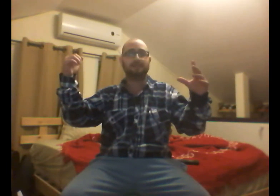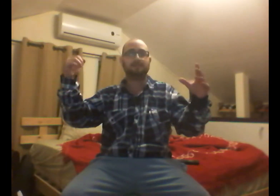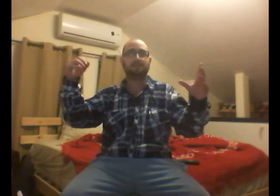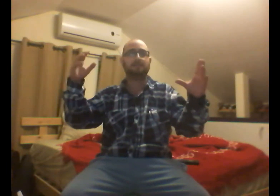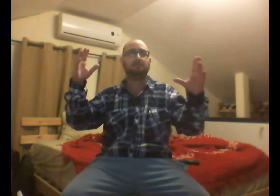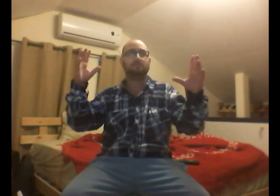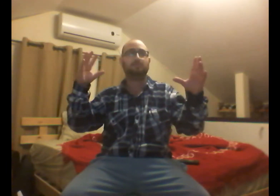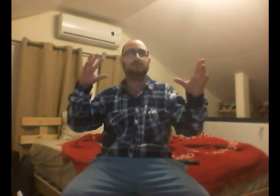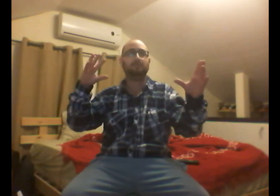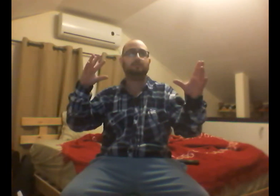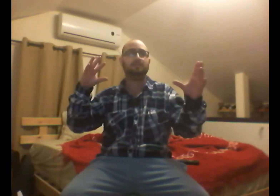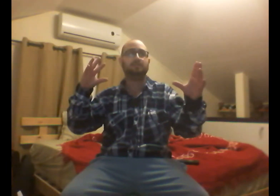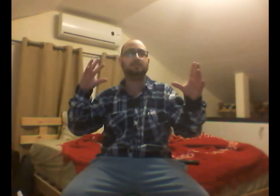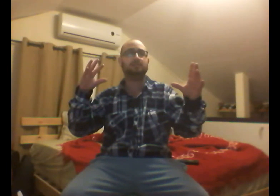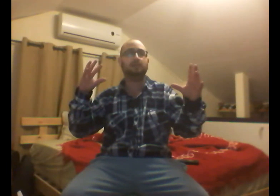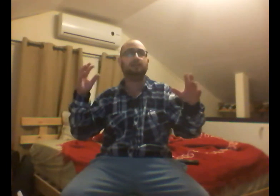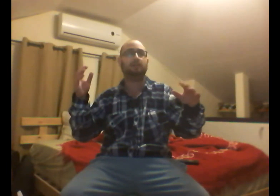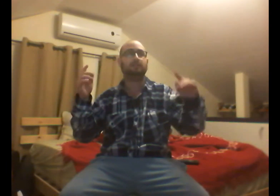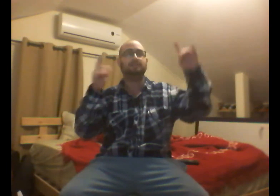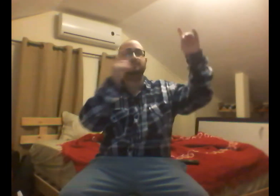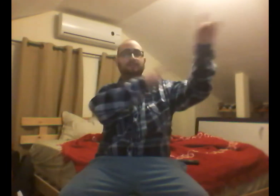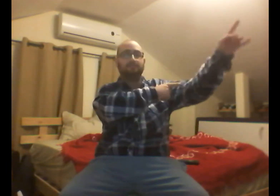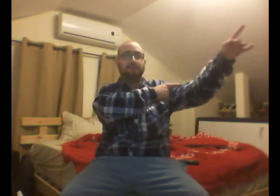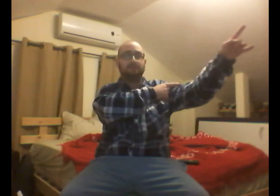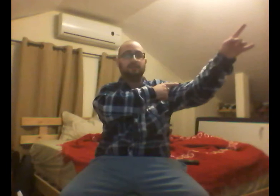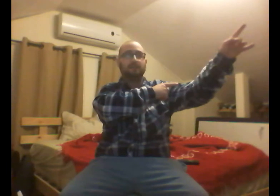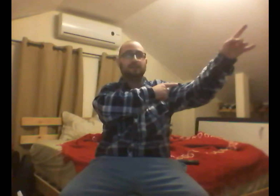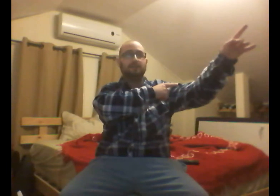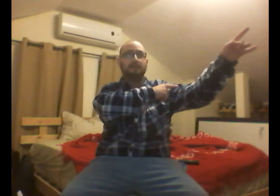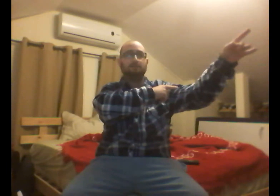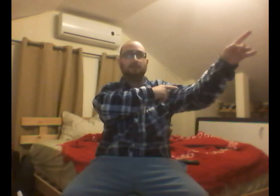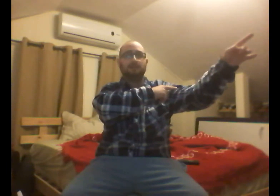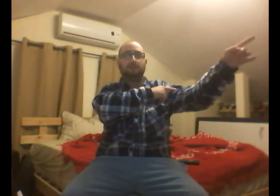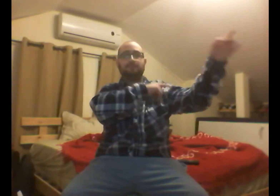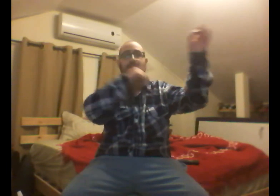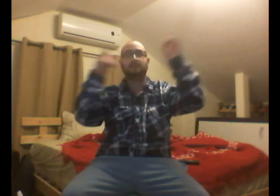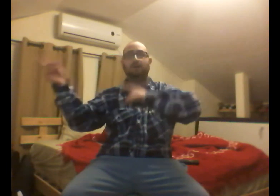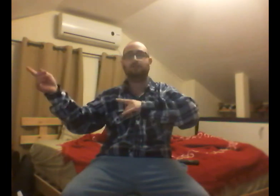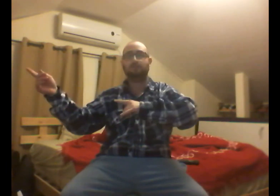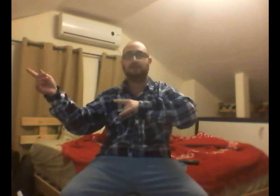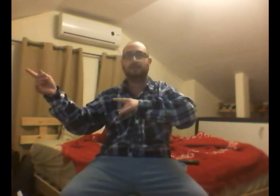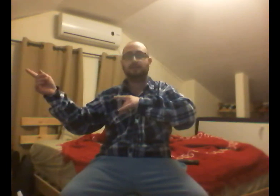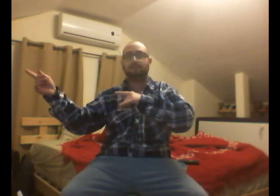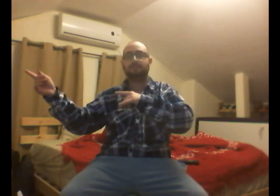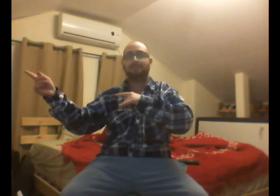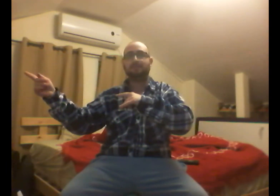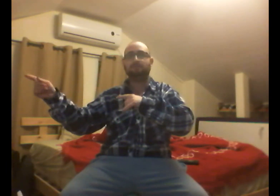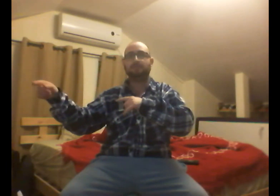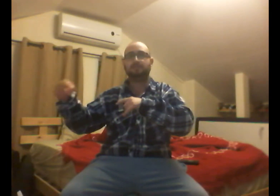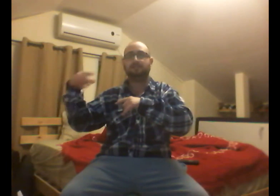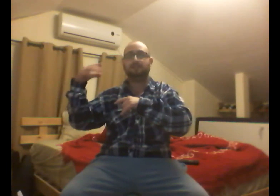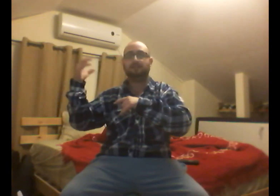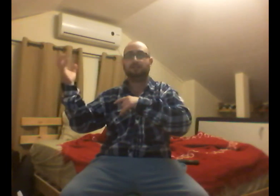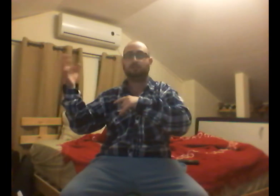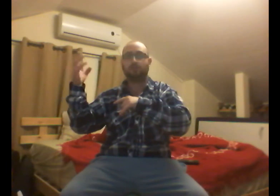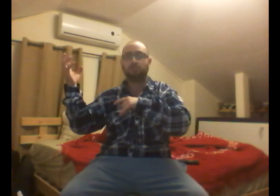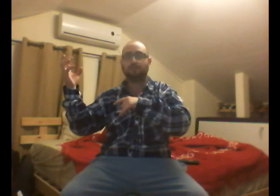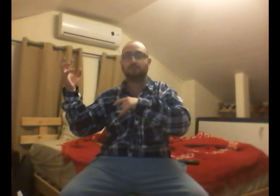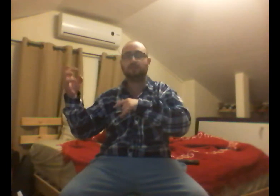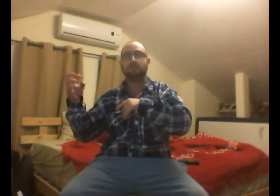because Supergirl originally started on a different network, and now every time they do these crossovers, whether it's